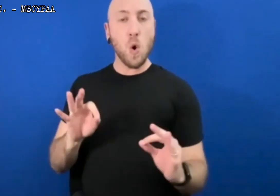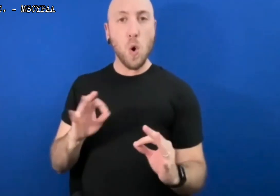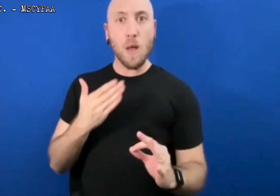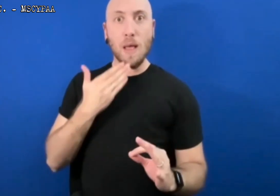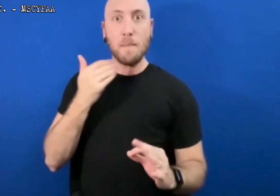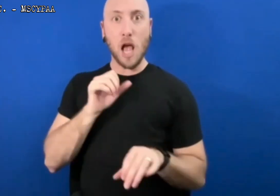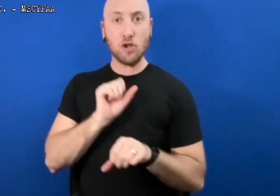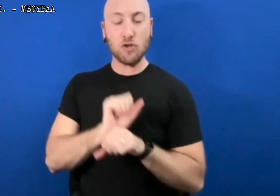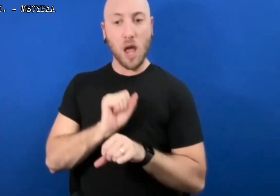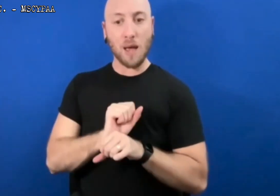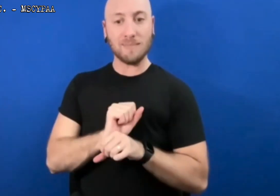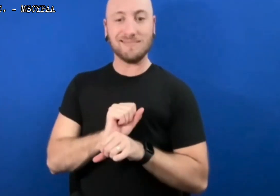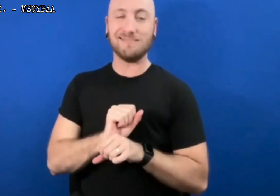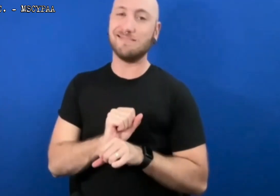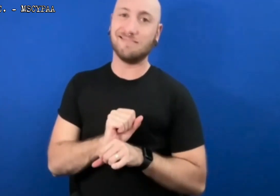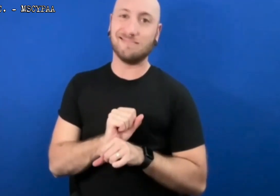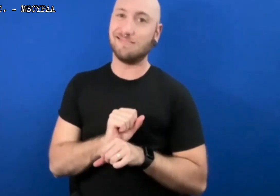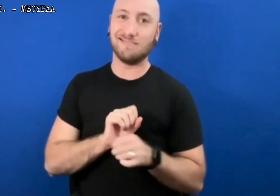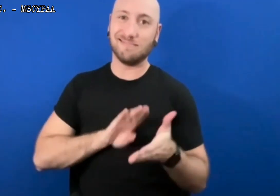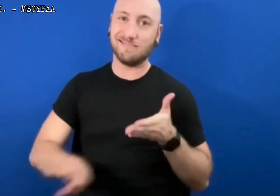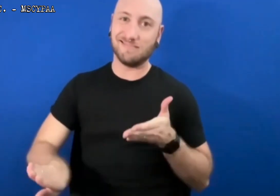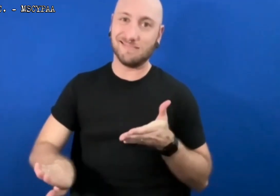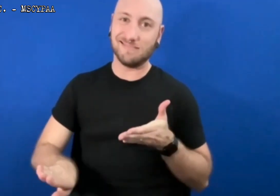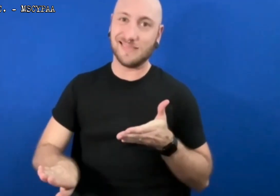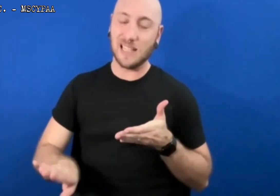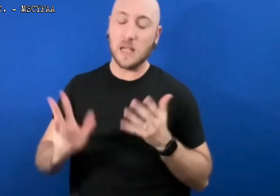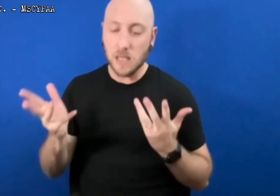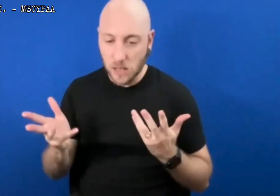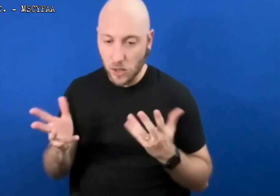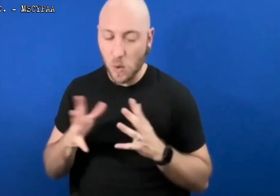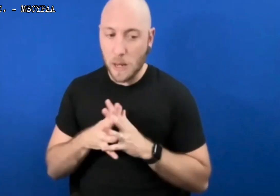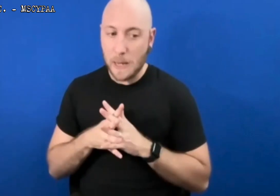kind of around like drugs, but so I'm not going to touch on that. But